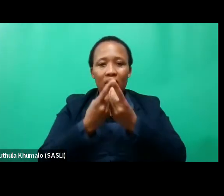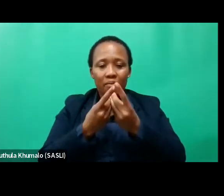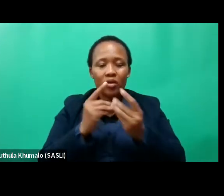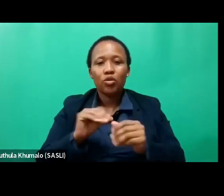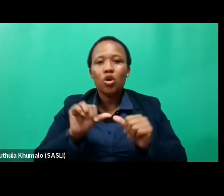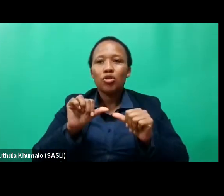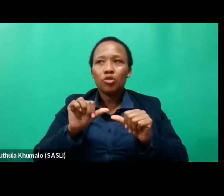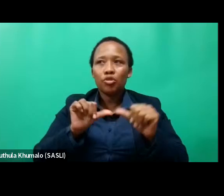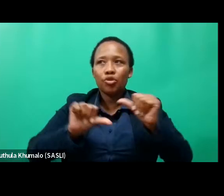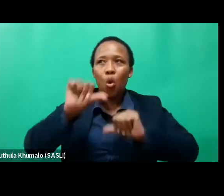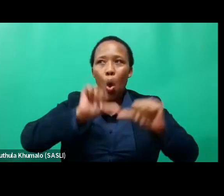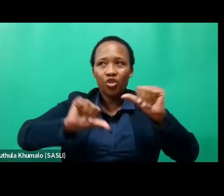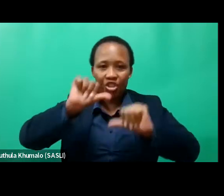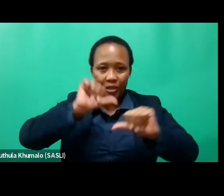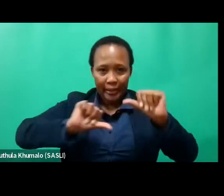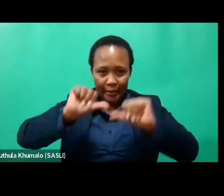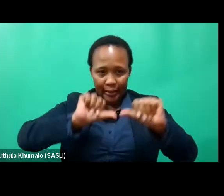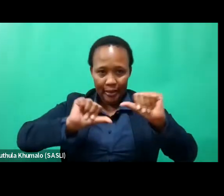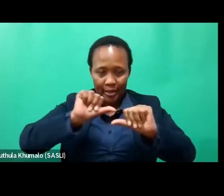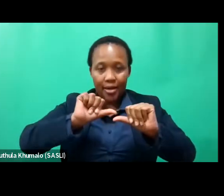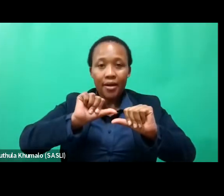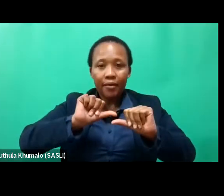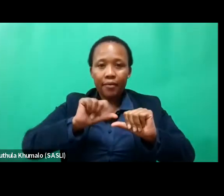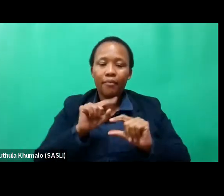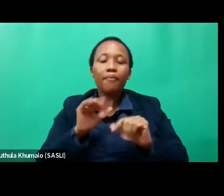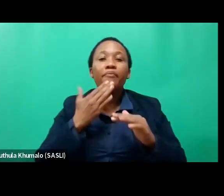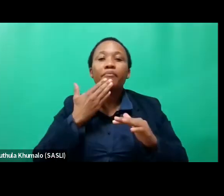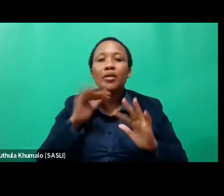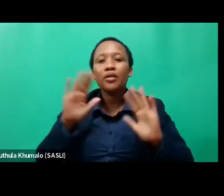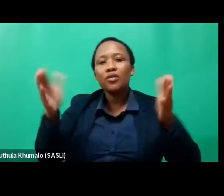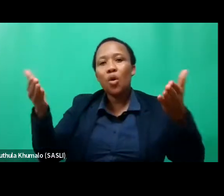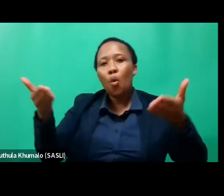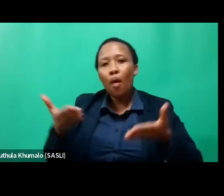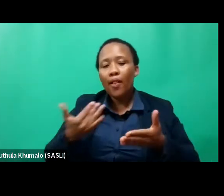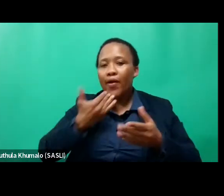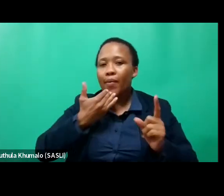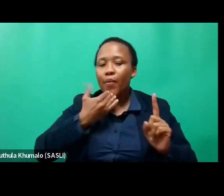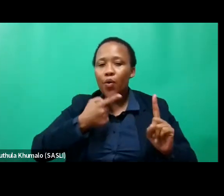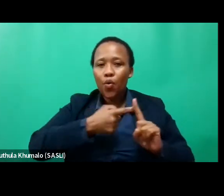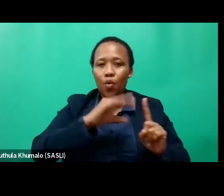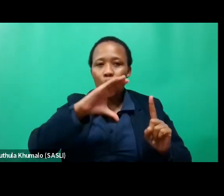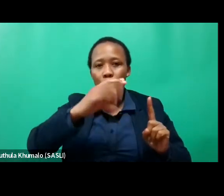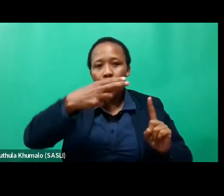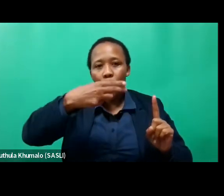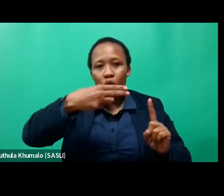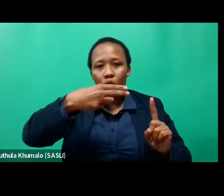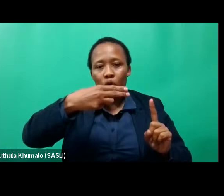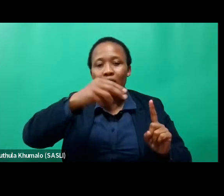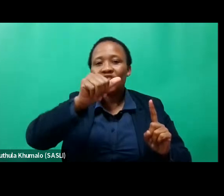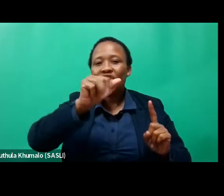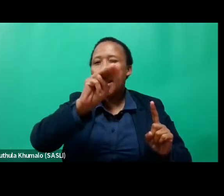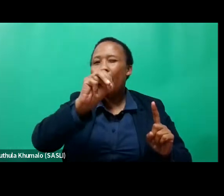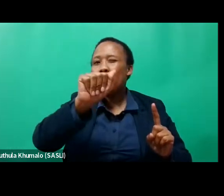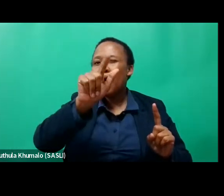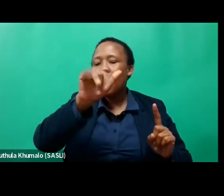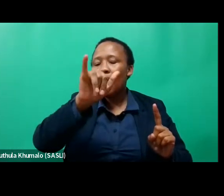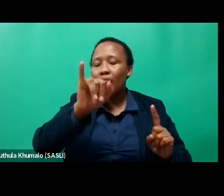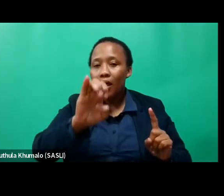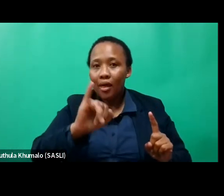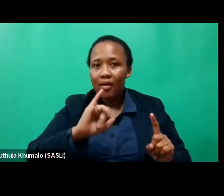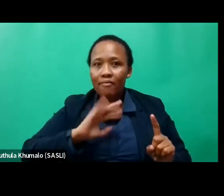Colombo. Please welcome Ms. Chamali. Please forgive me if I pronounced your name